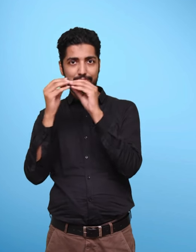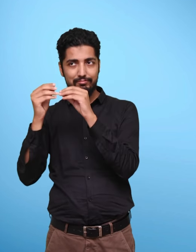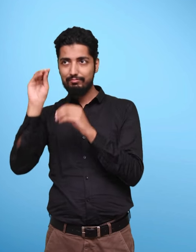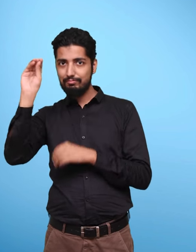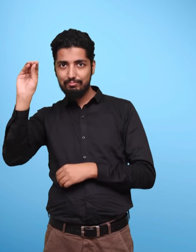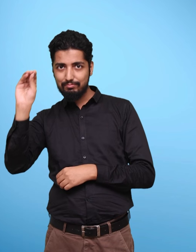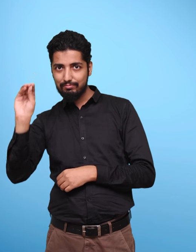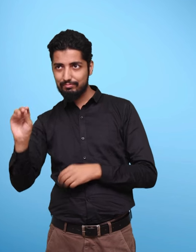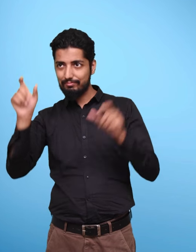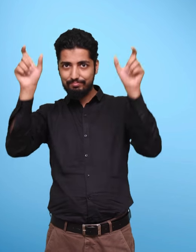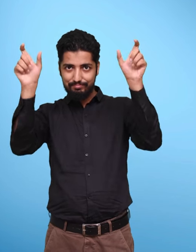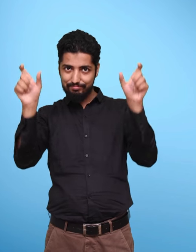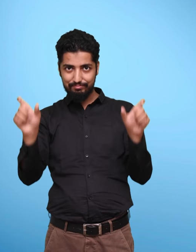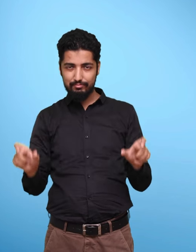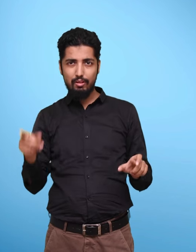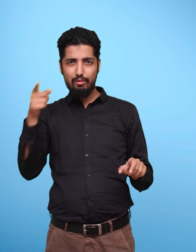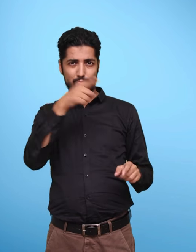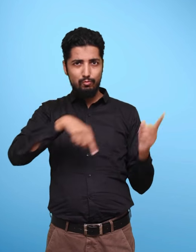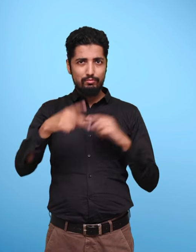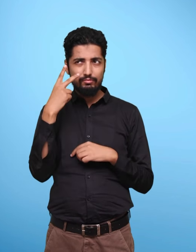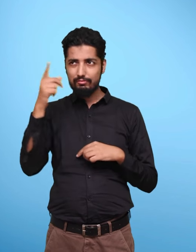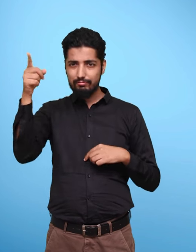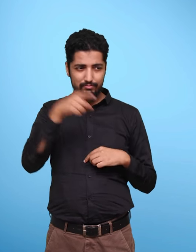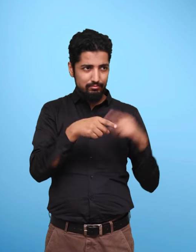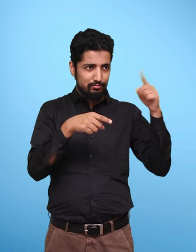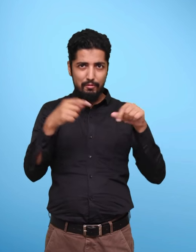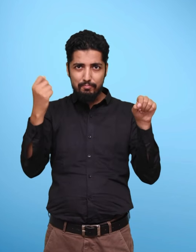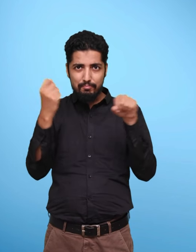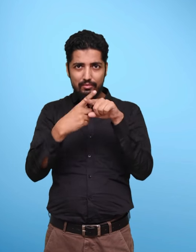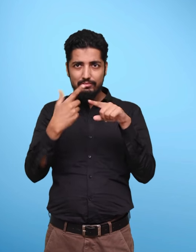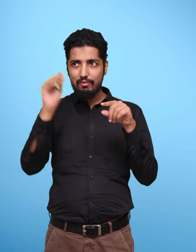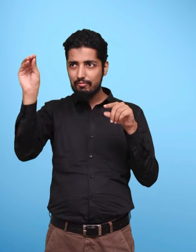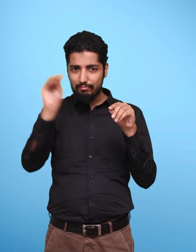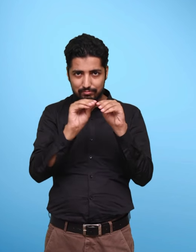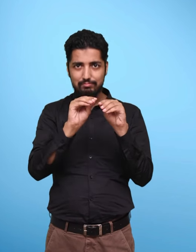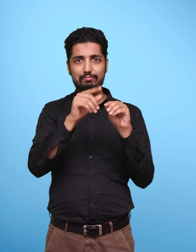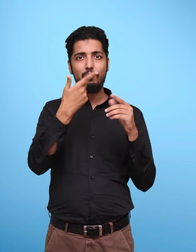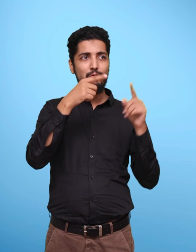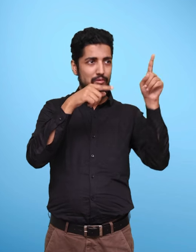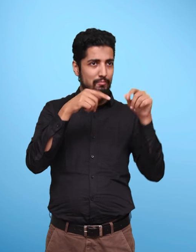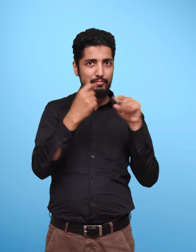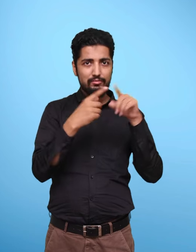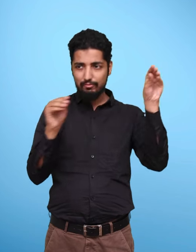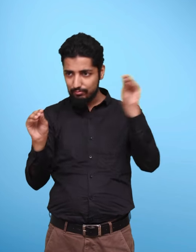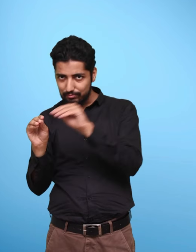And we also have the names of the body parts given. You are supposed to match the pictures with the